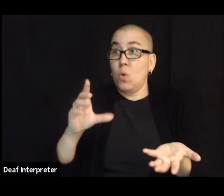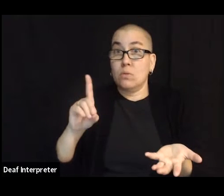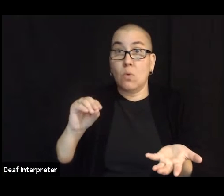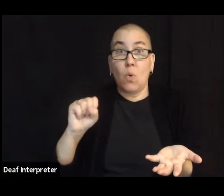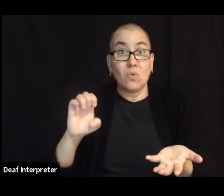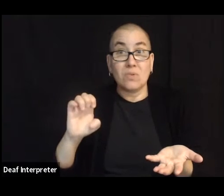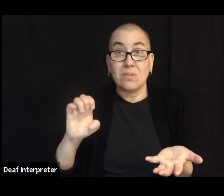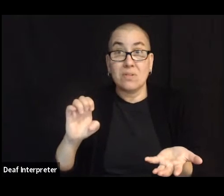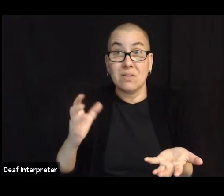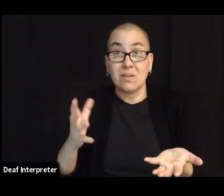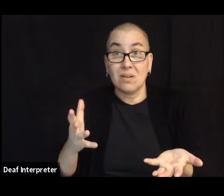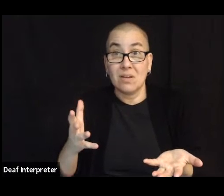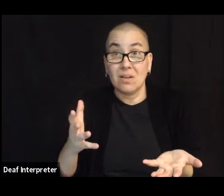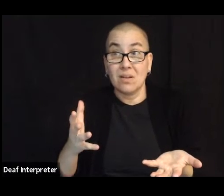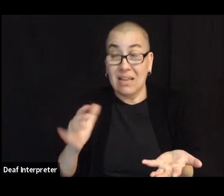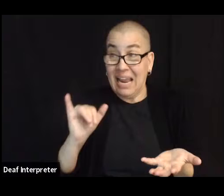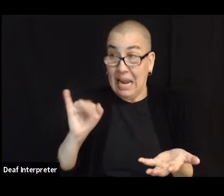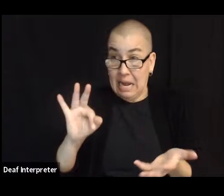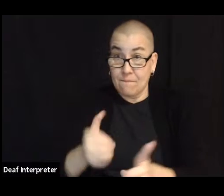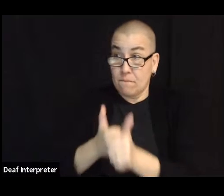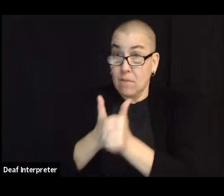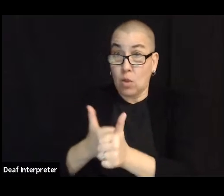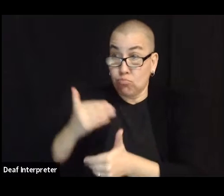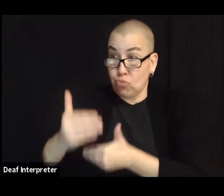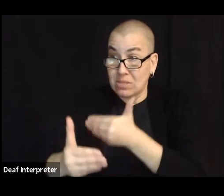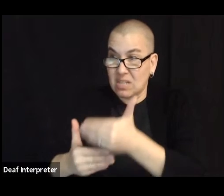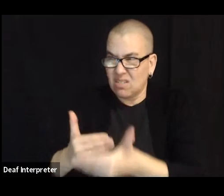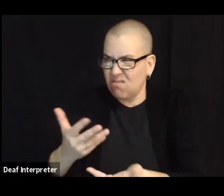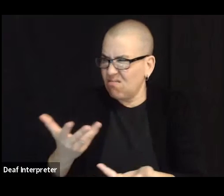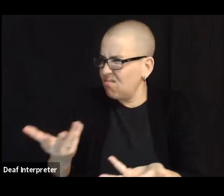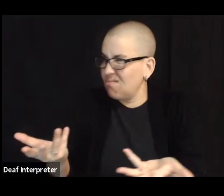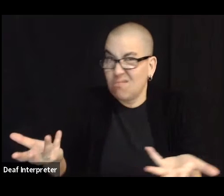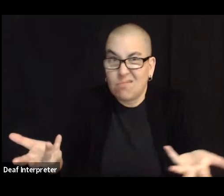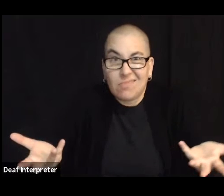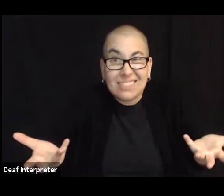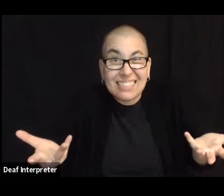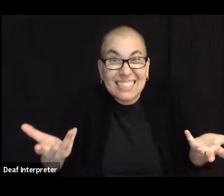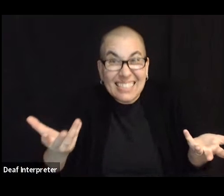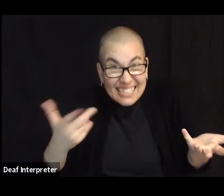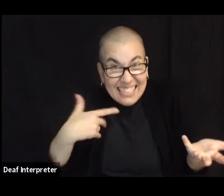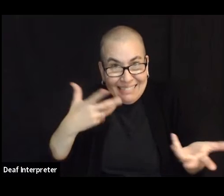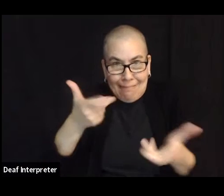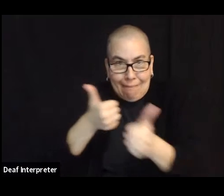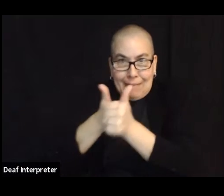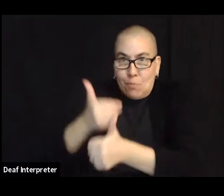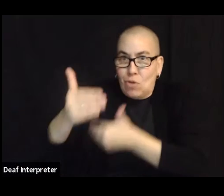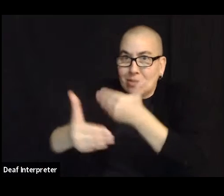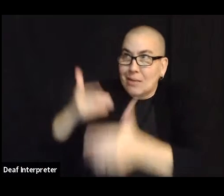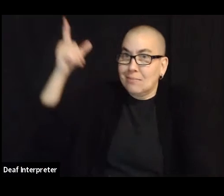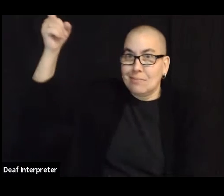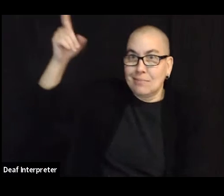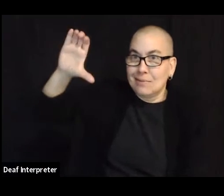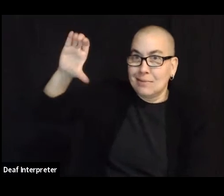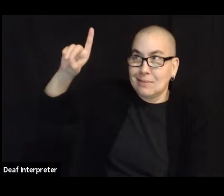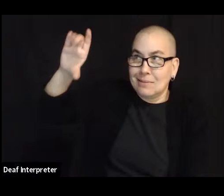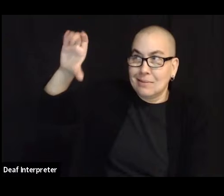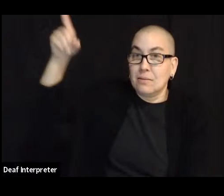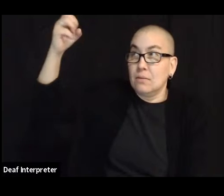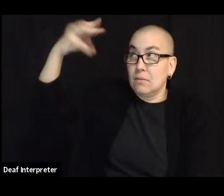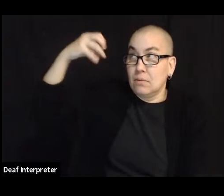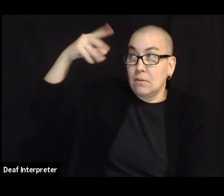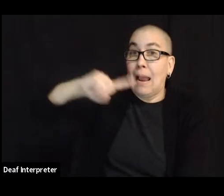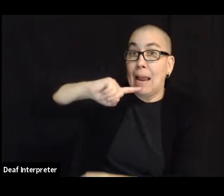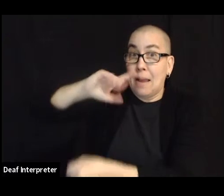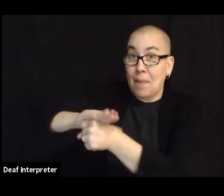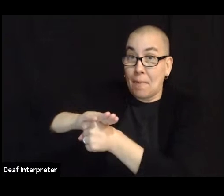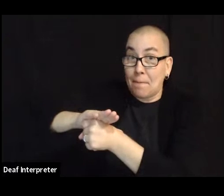process of how vaccine moves into the state, we get the promise, the allocation, then we have 2 days to put